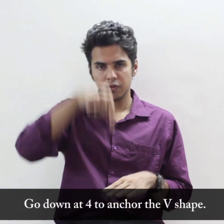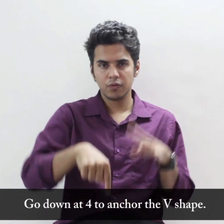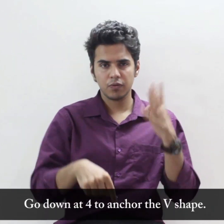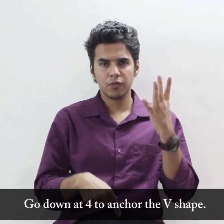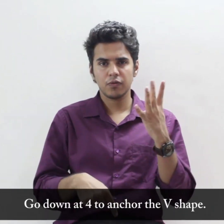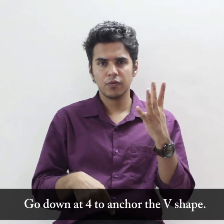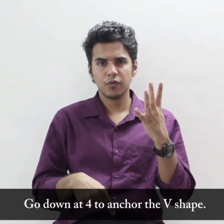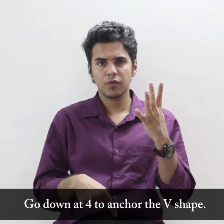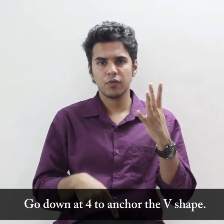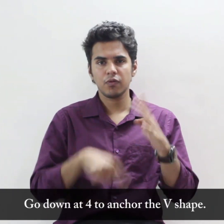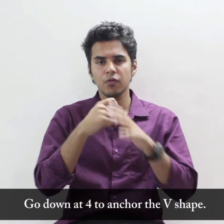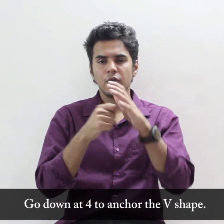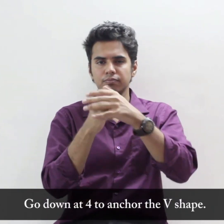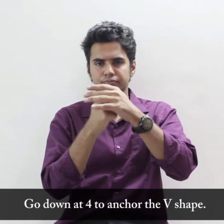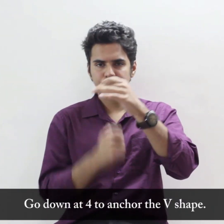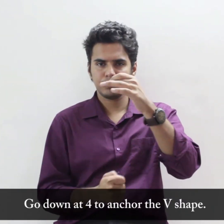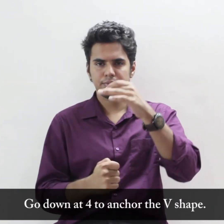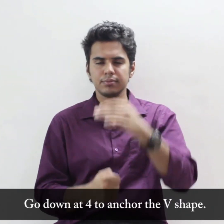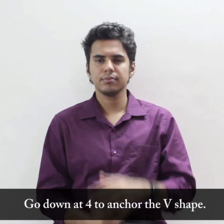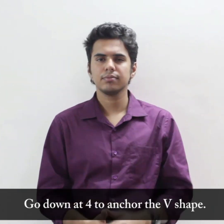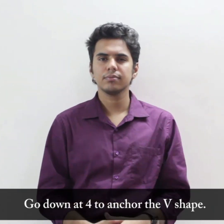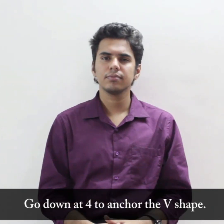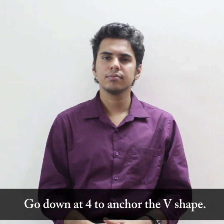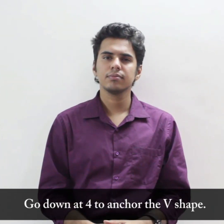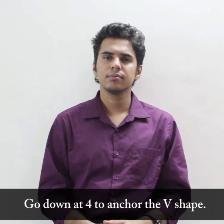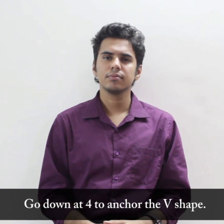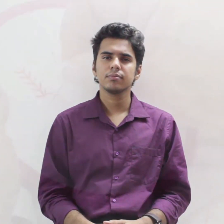Go down at 4 to anchor the V shape.